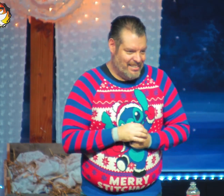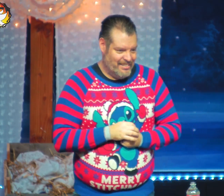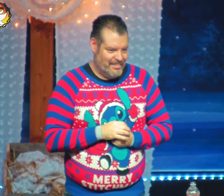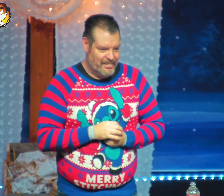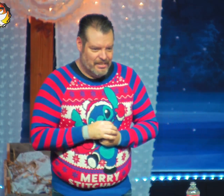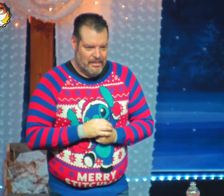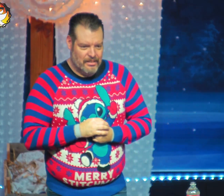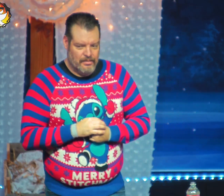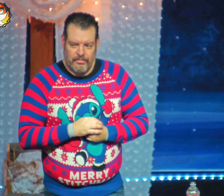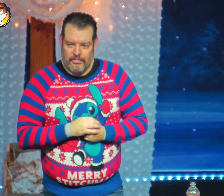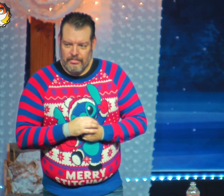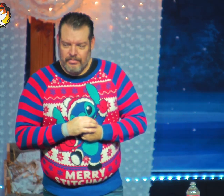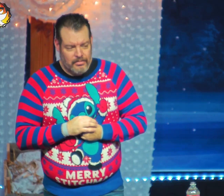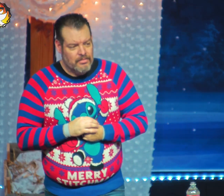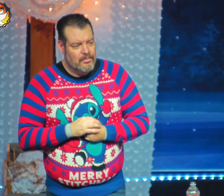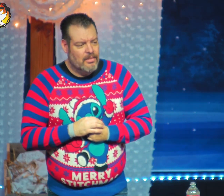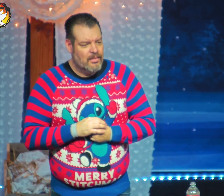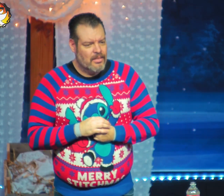hope and to share that hope with others.